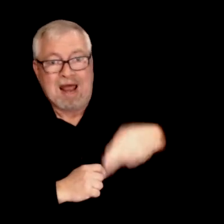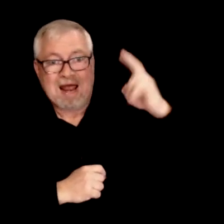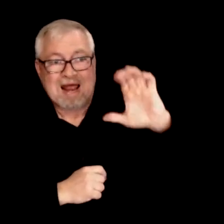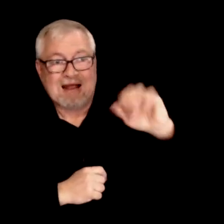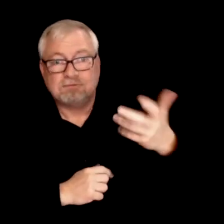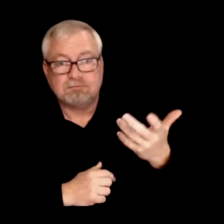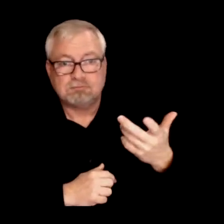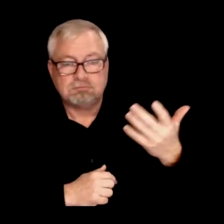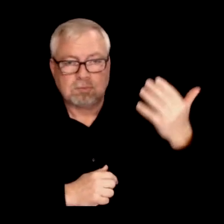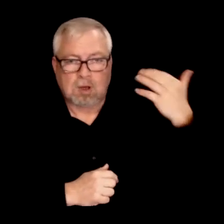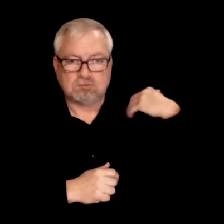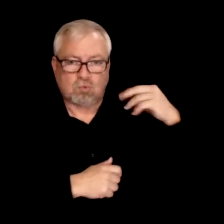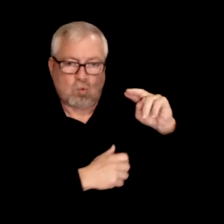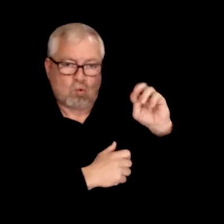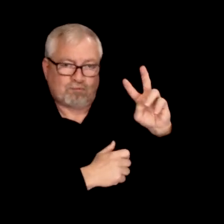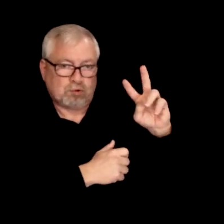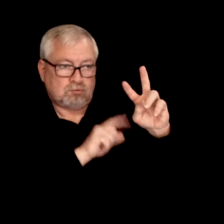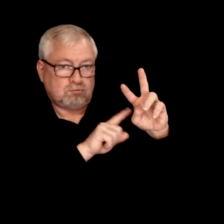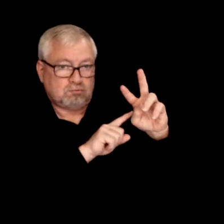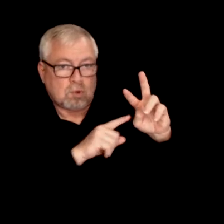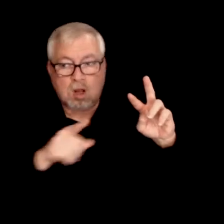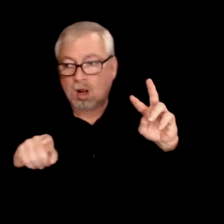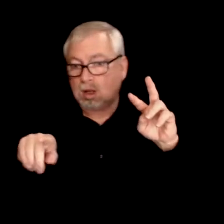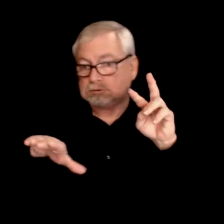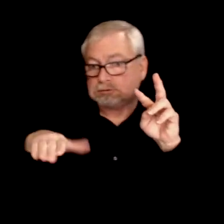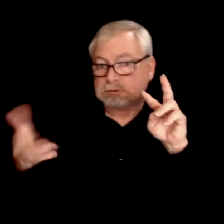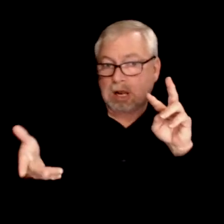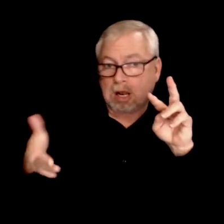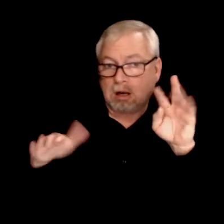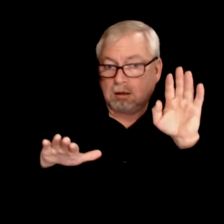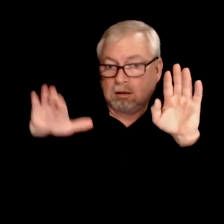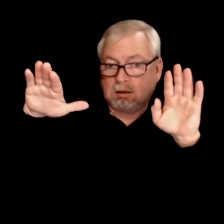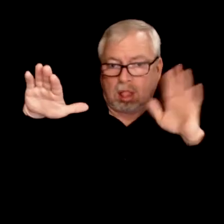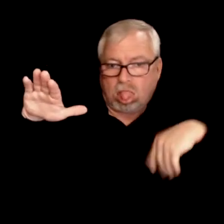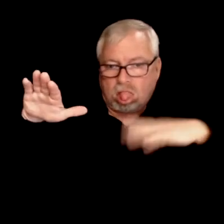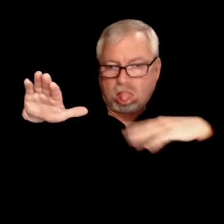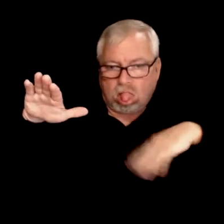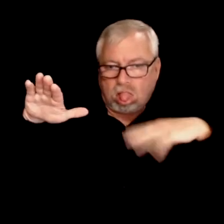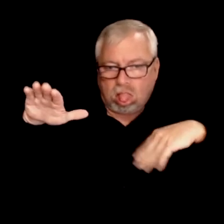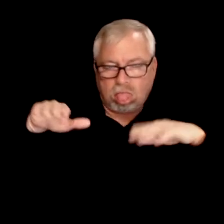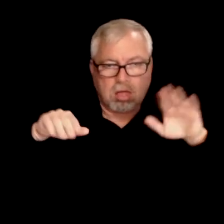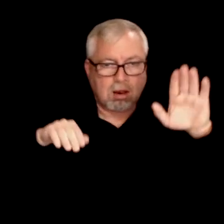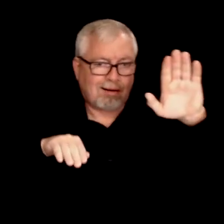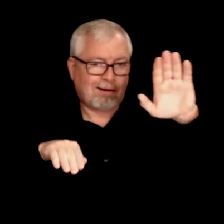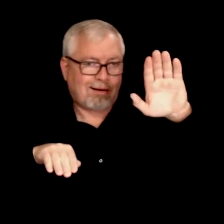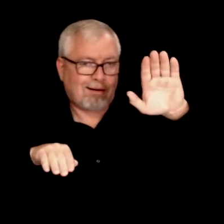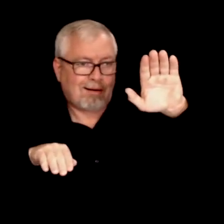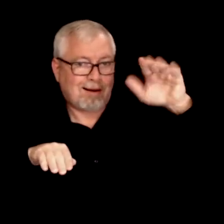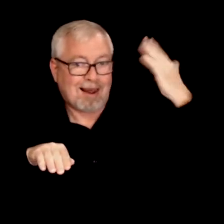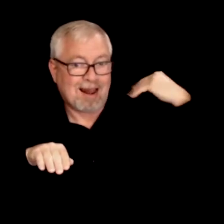necessarily, we were seeing our deaths increase, but we weren't seeing the highest number of deaths in